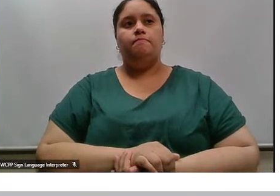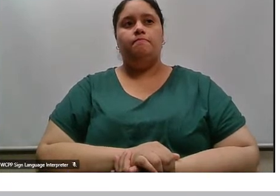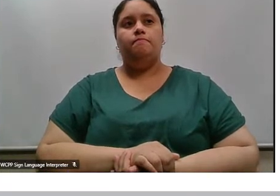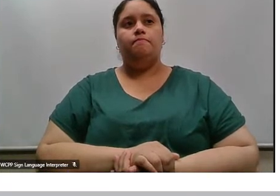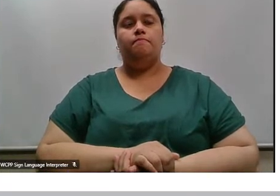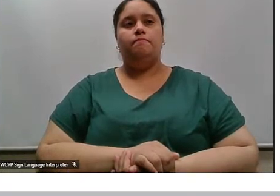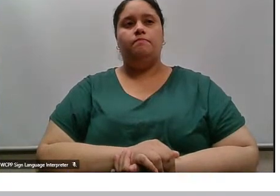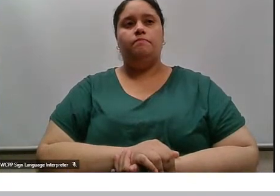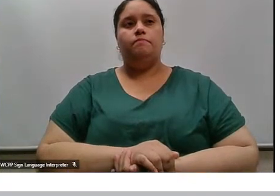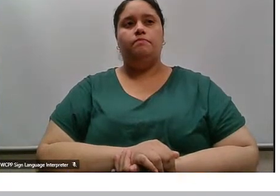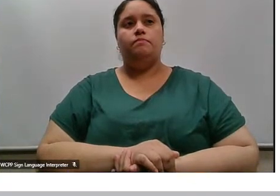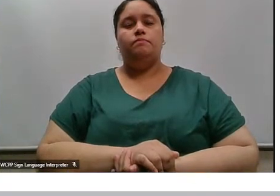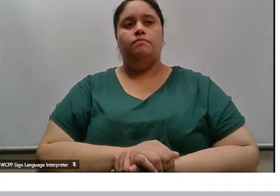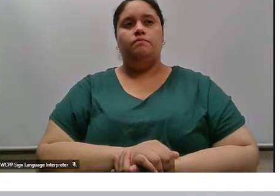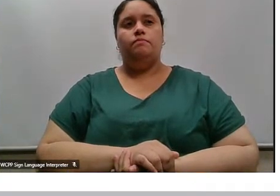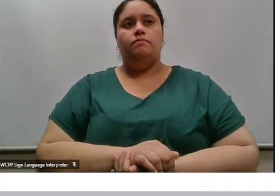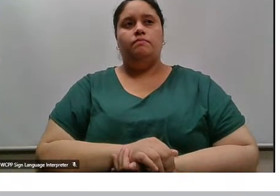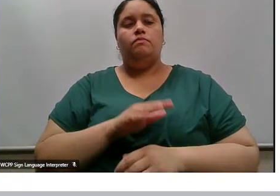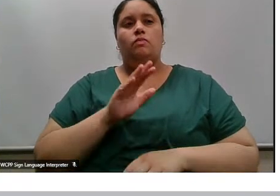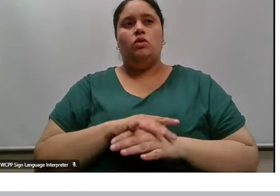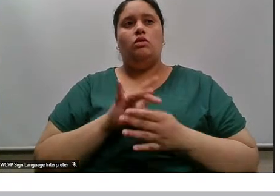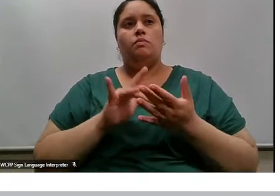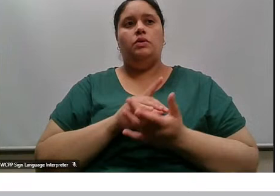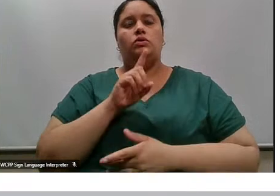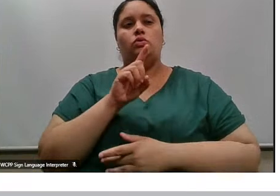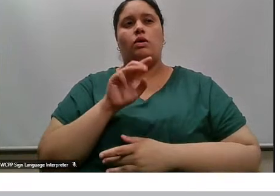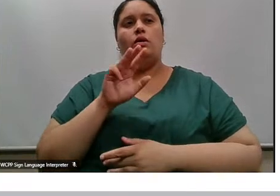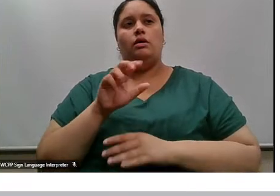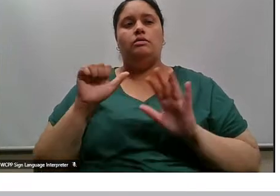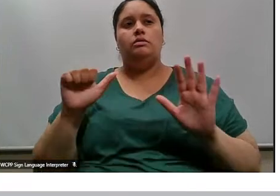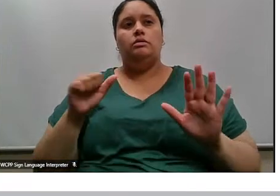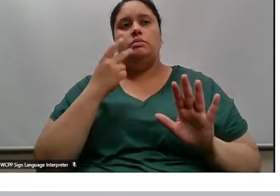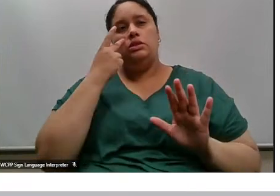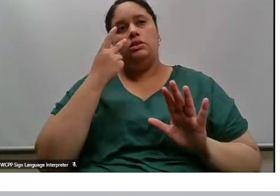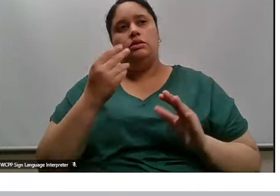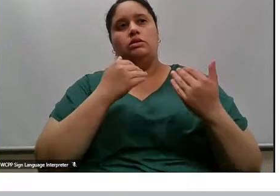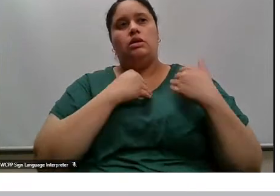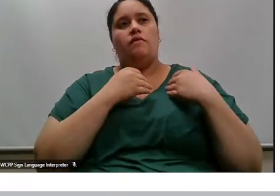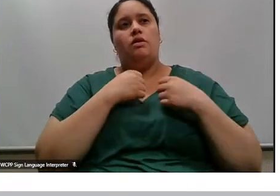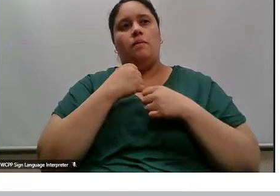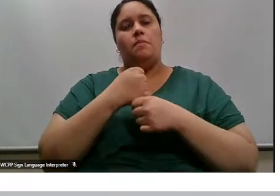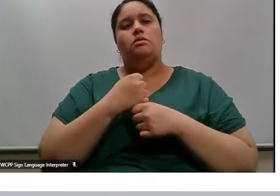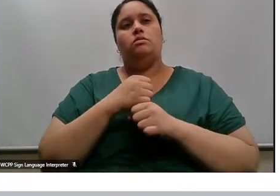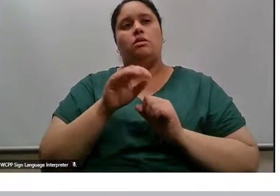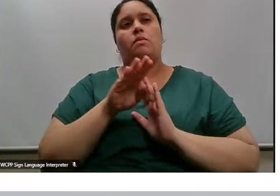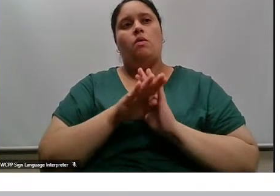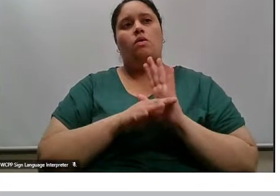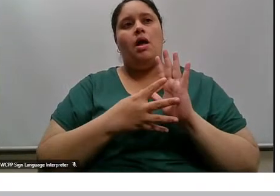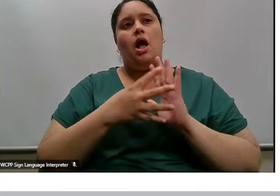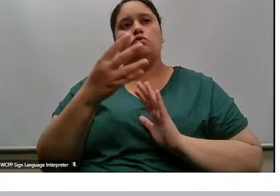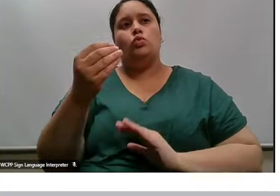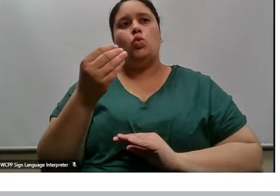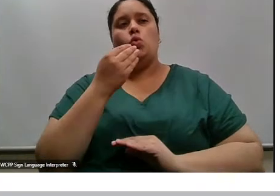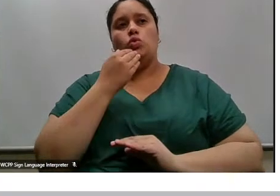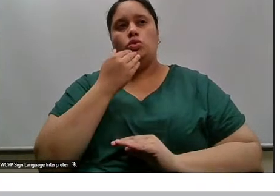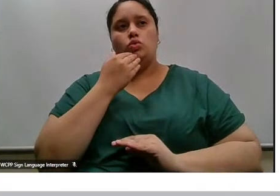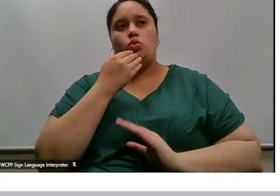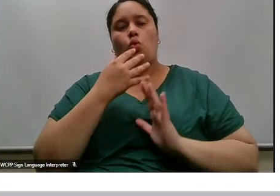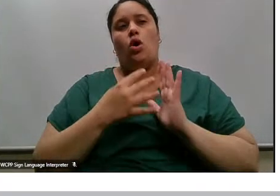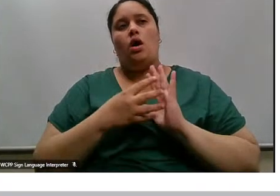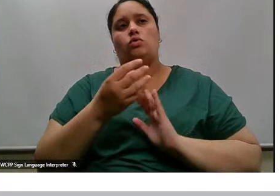196, I see the Safety Ambassadors Program is being outsourced. To who is it being outsourced